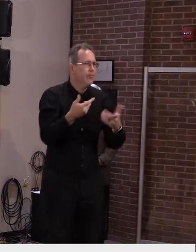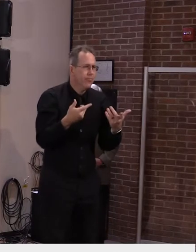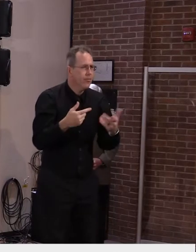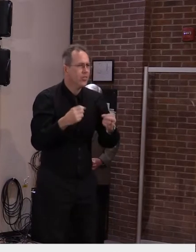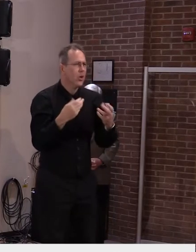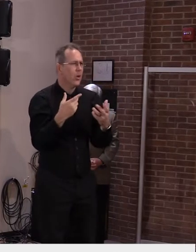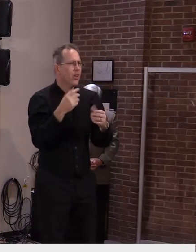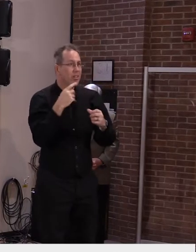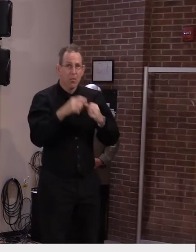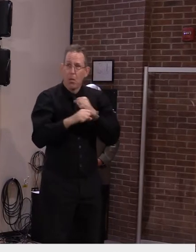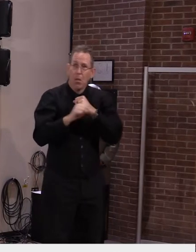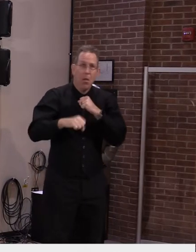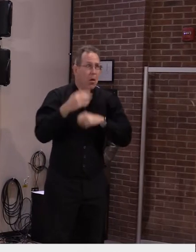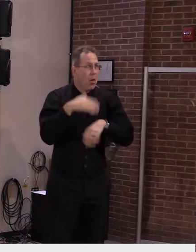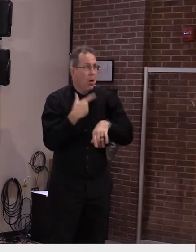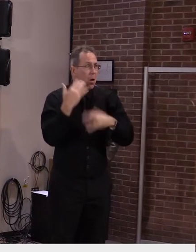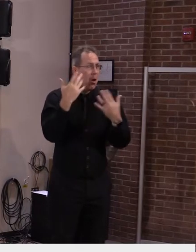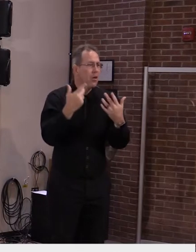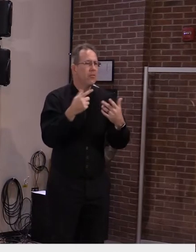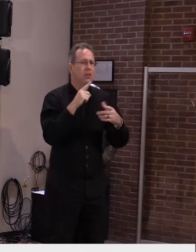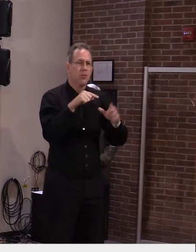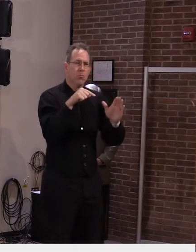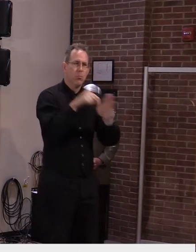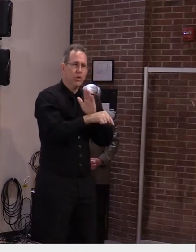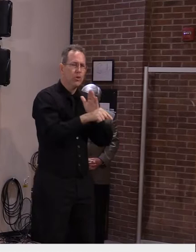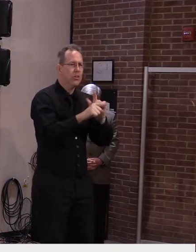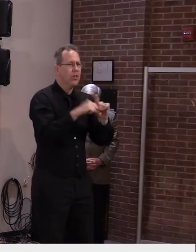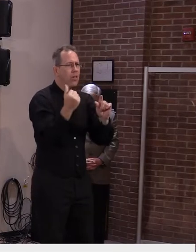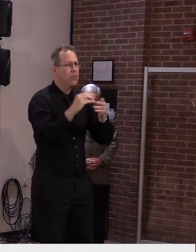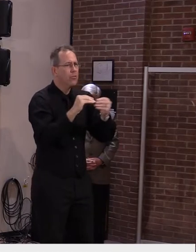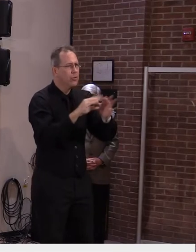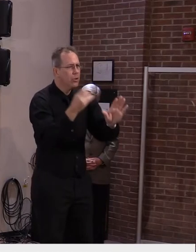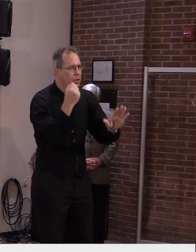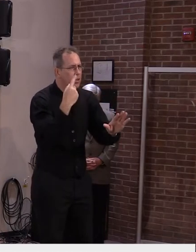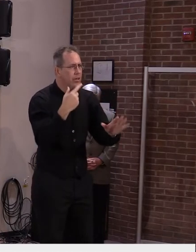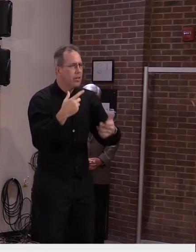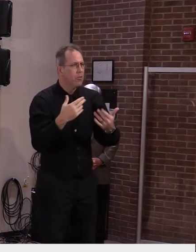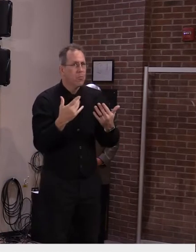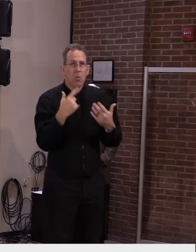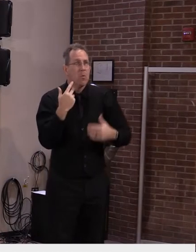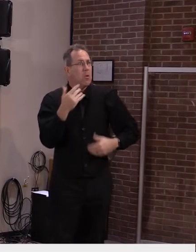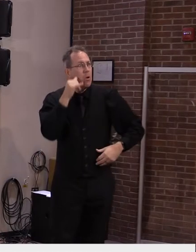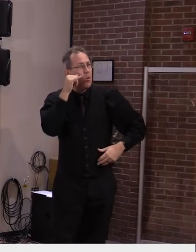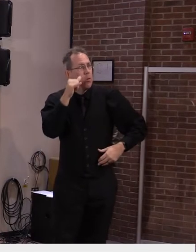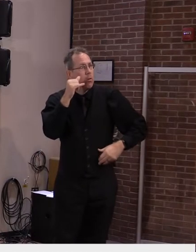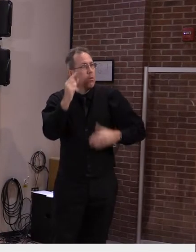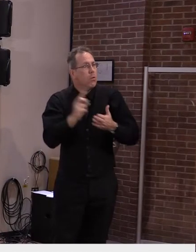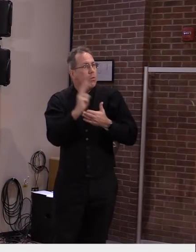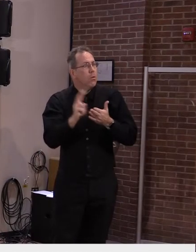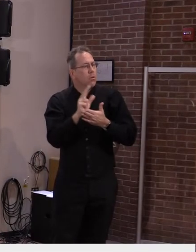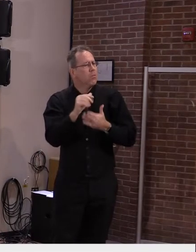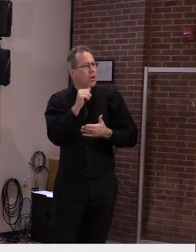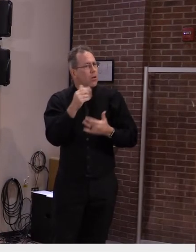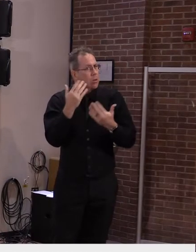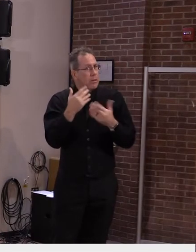but you know, Vermonters unfortunately have to wait a while for law enforcement in many areas of the state.